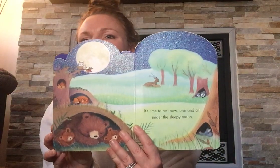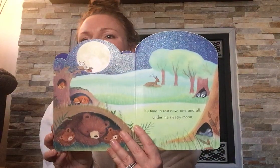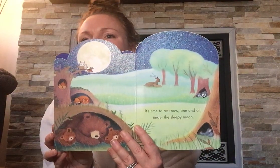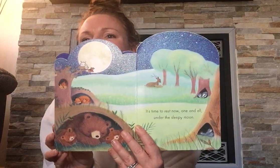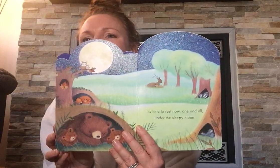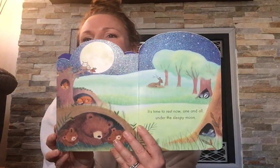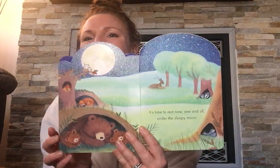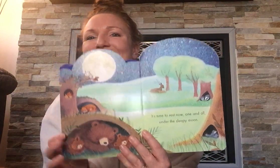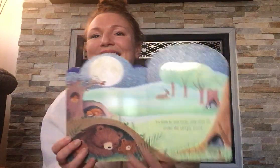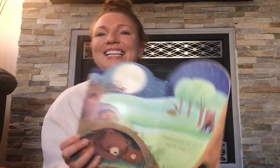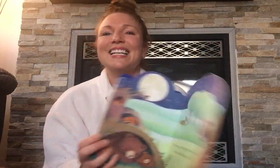moon.